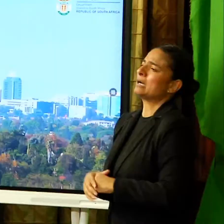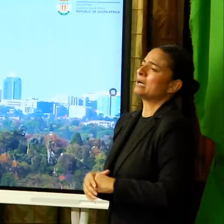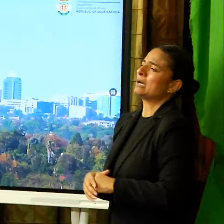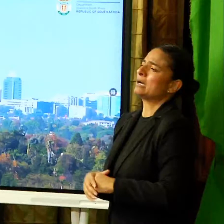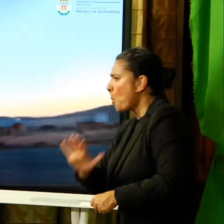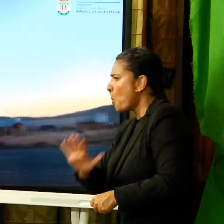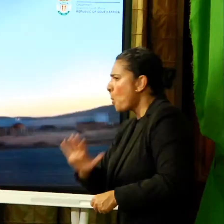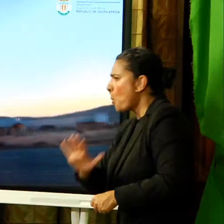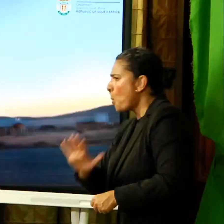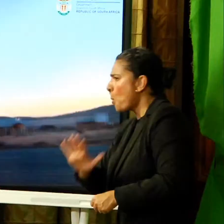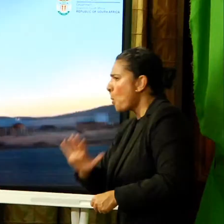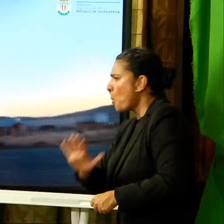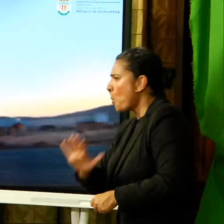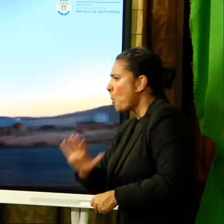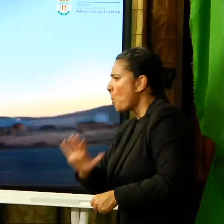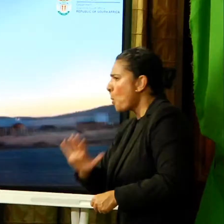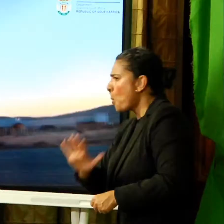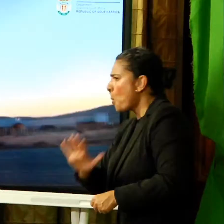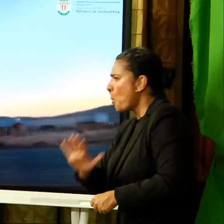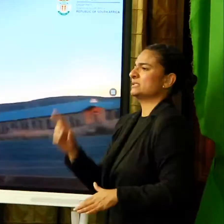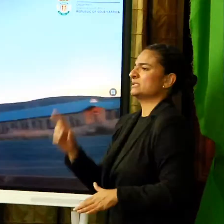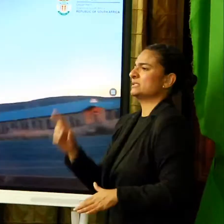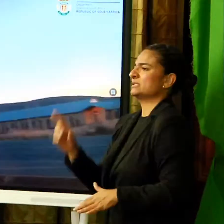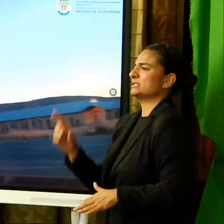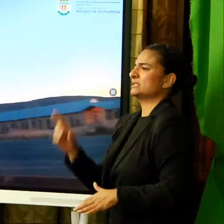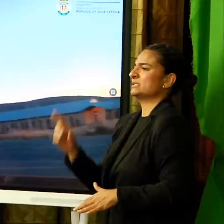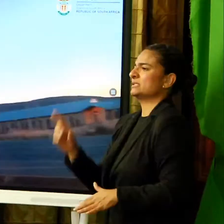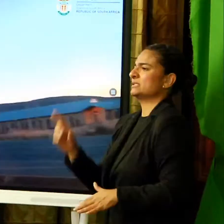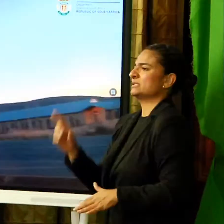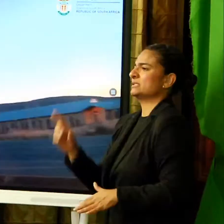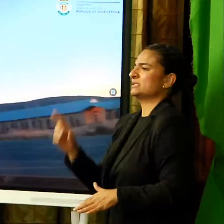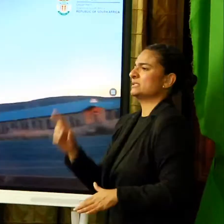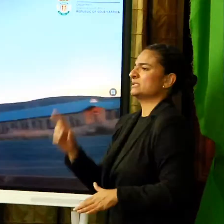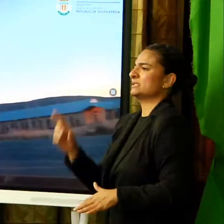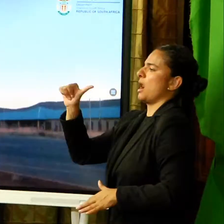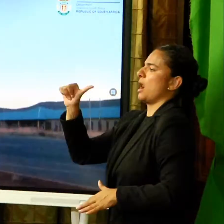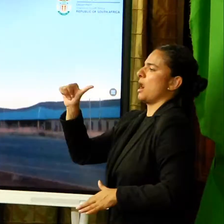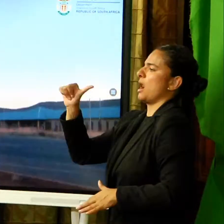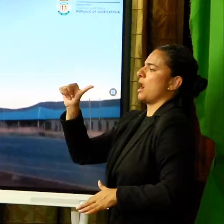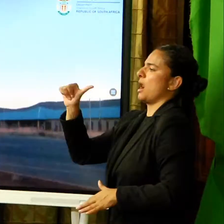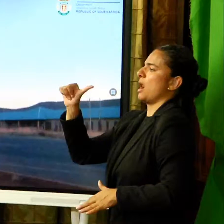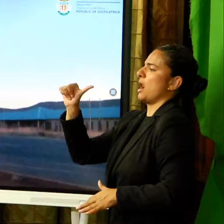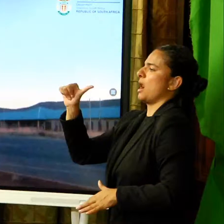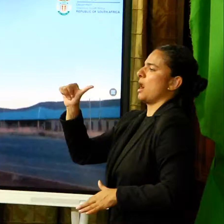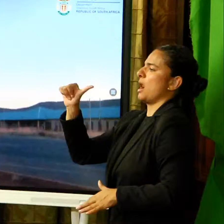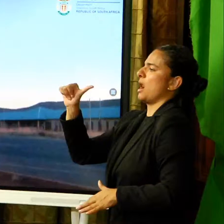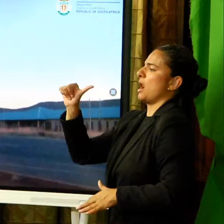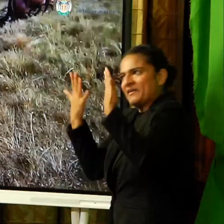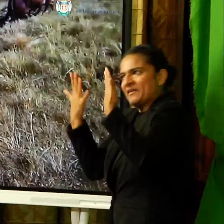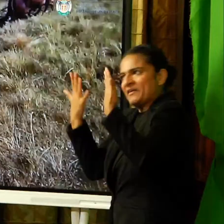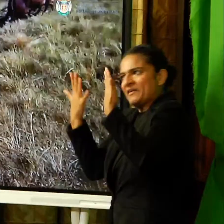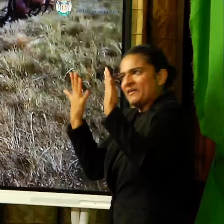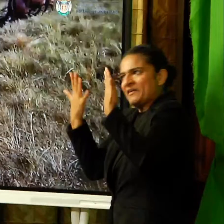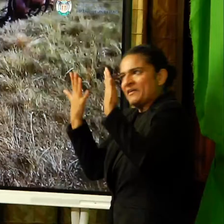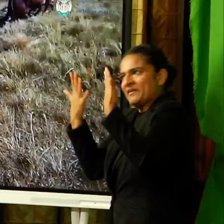of Dinokana and the rest of the Northwest Province were counted. This turned out to be one of the